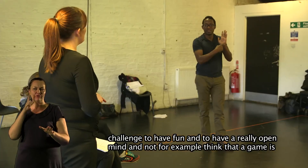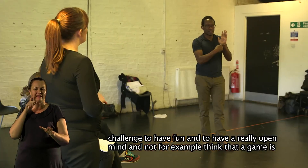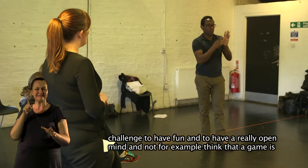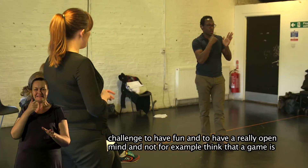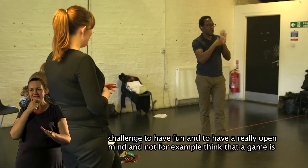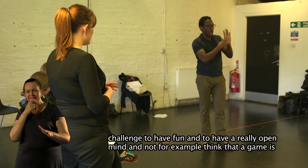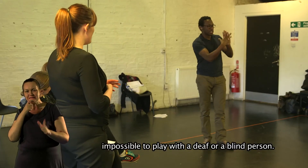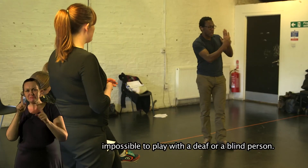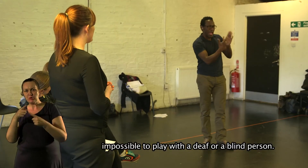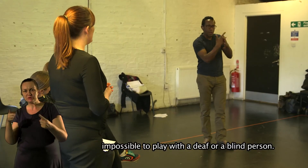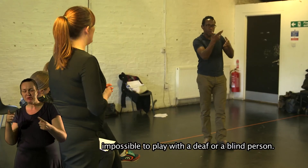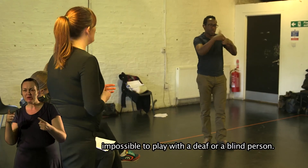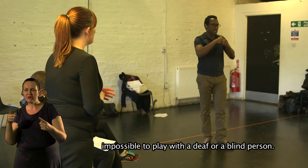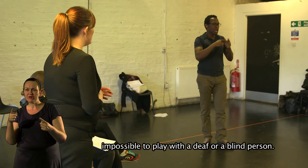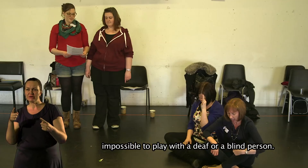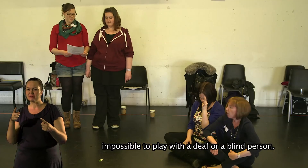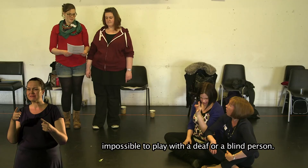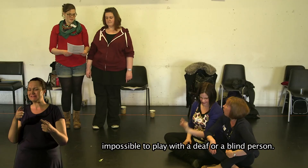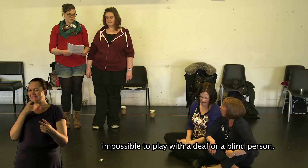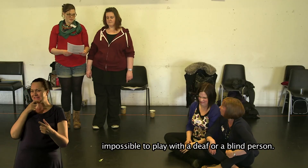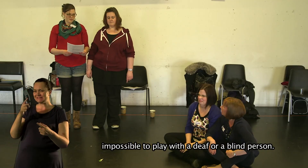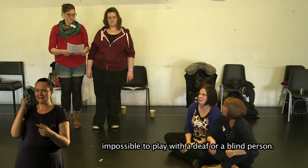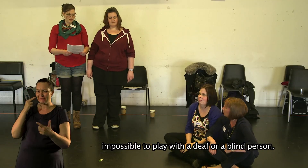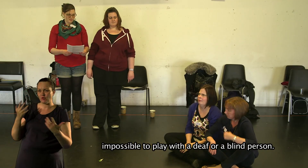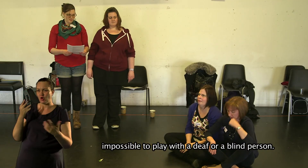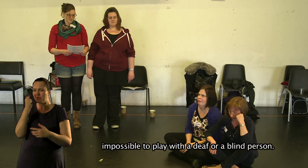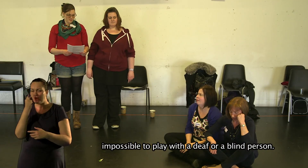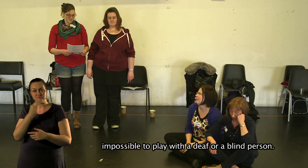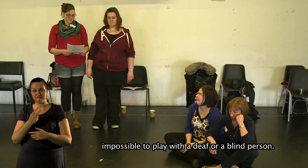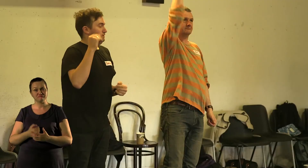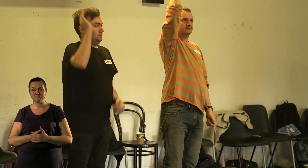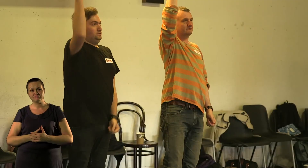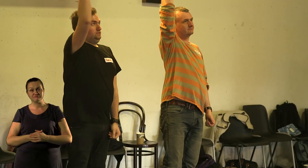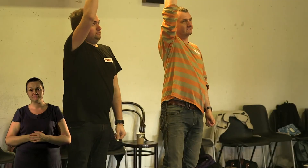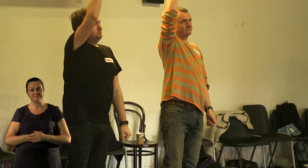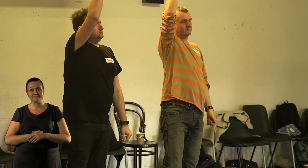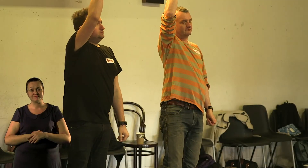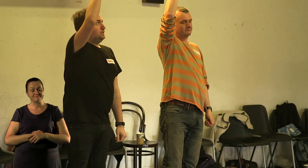example, think that a game is impossible to play with a deaf or a blind person.